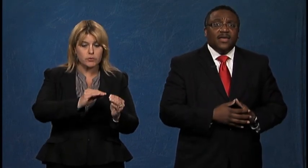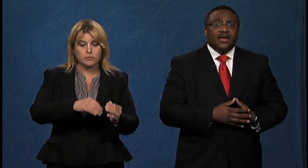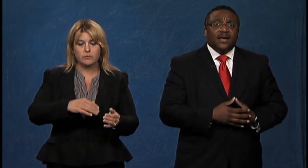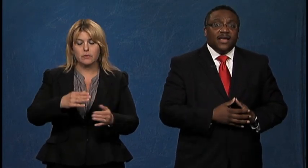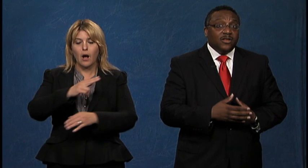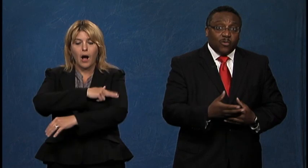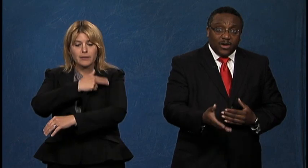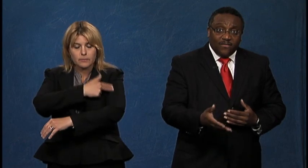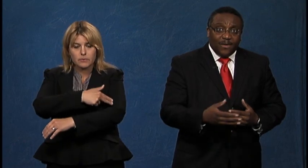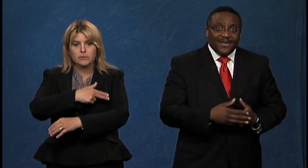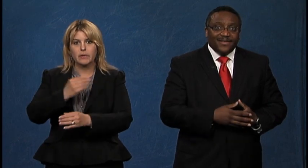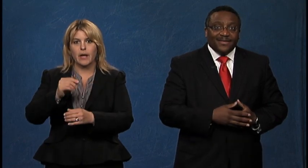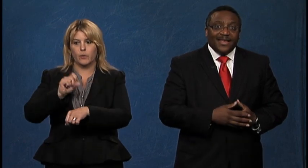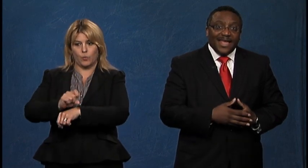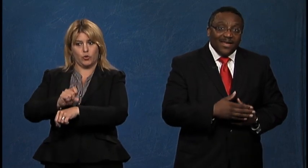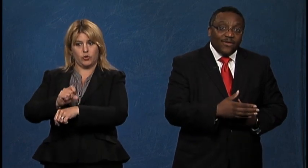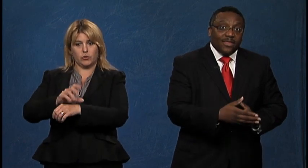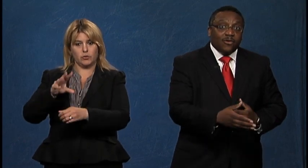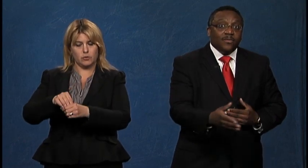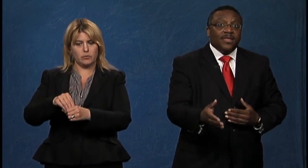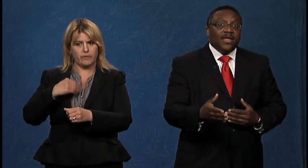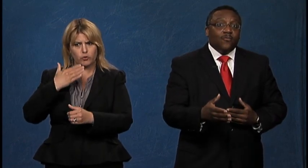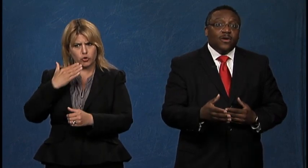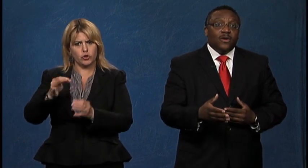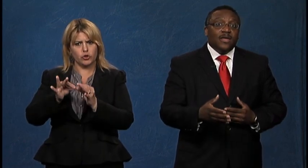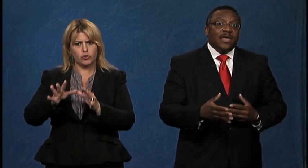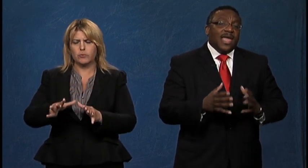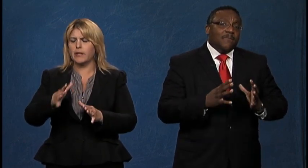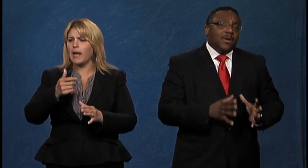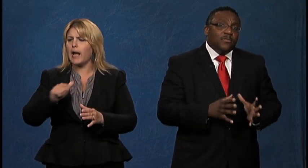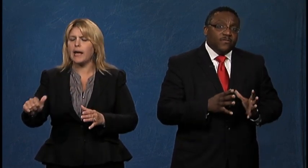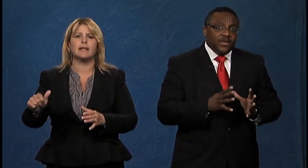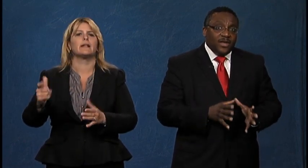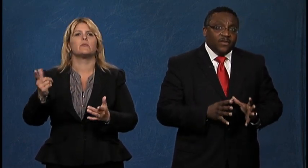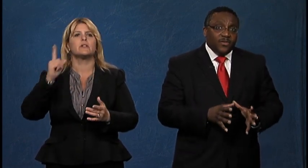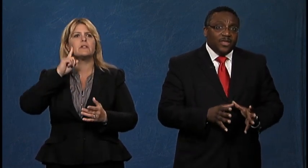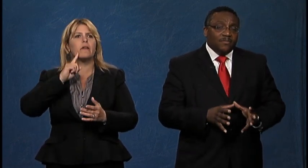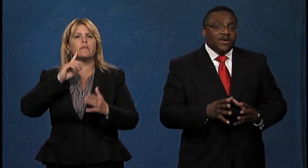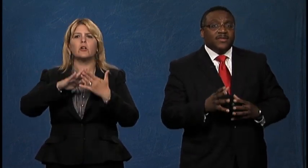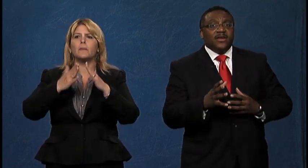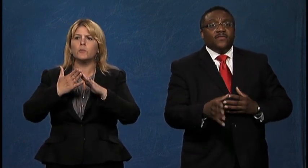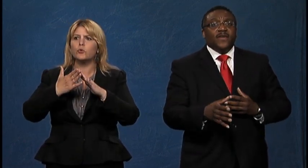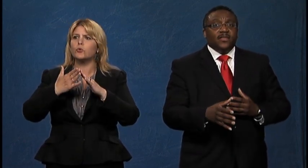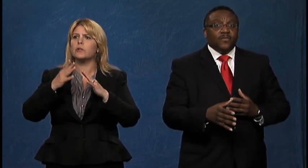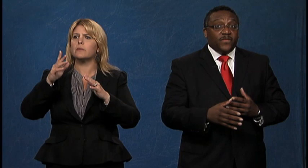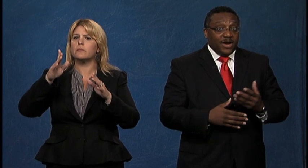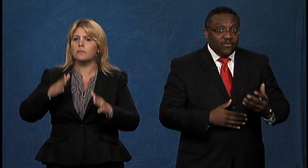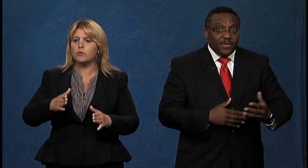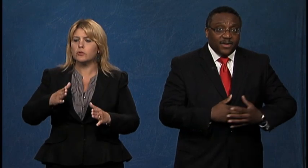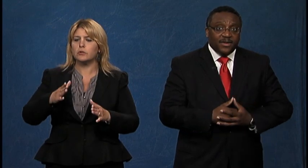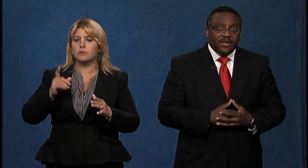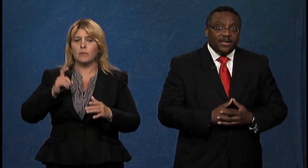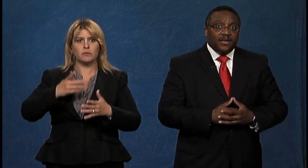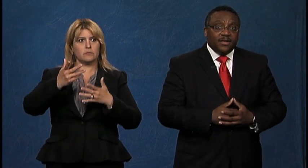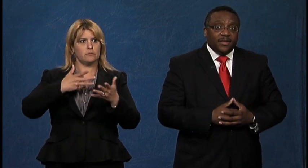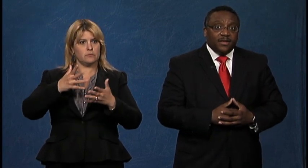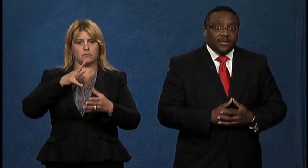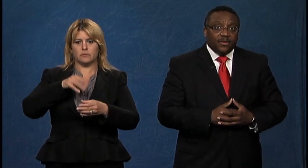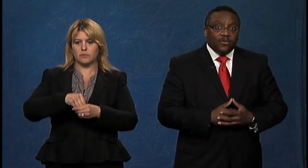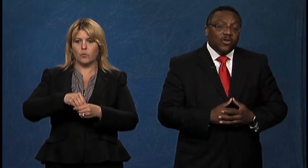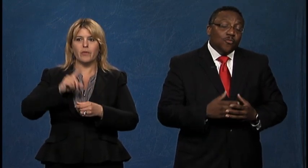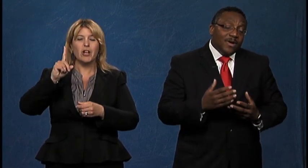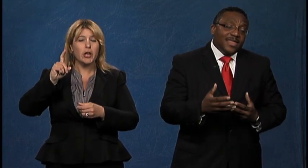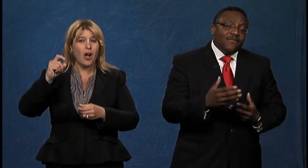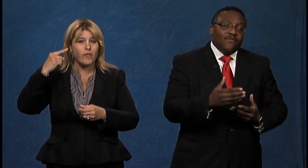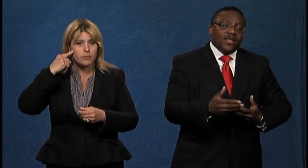hospitals, in the work environment, in every circumstance where a member of the deaf community must interface with the government.